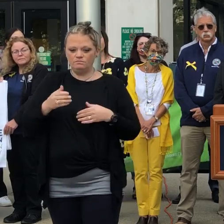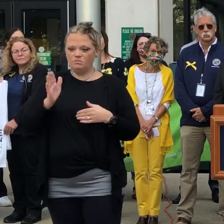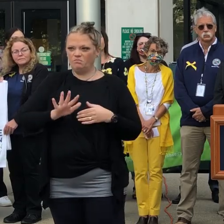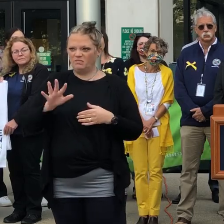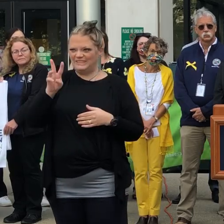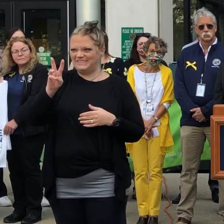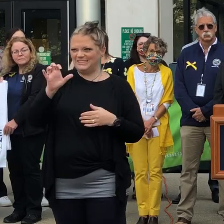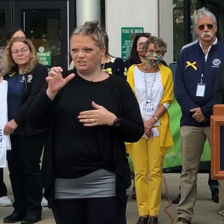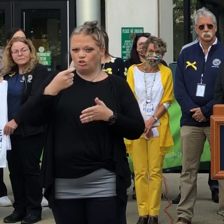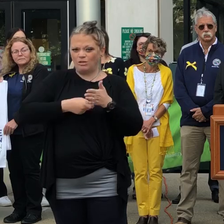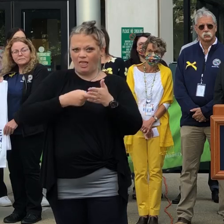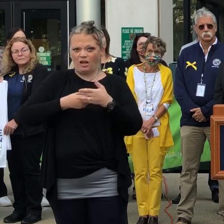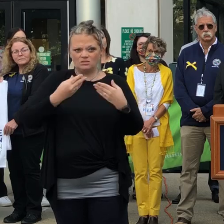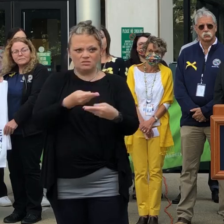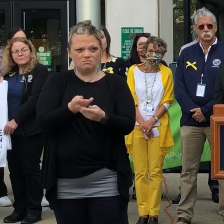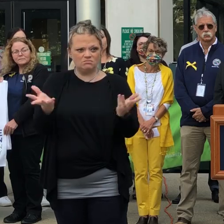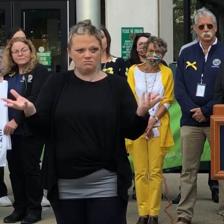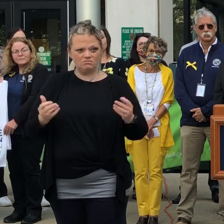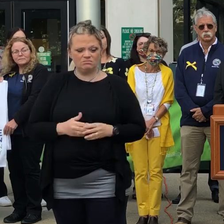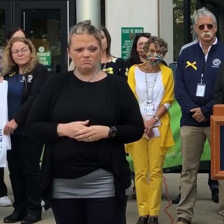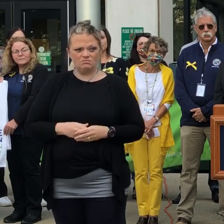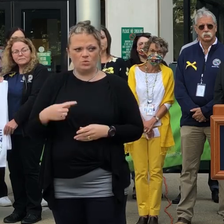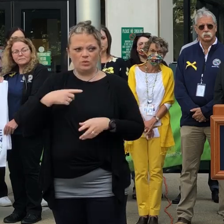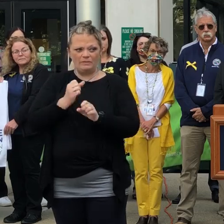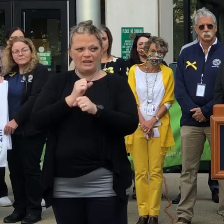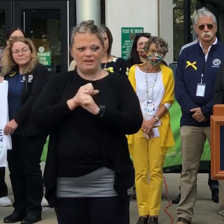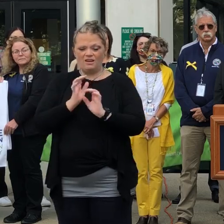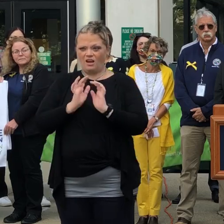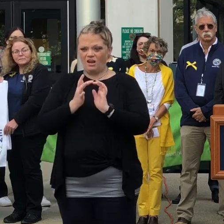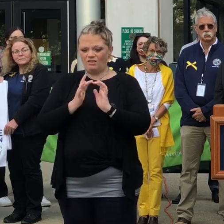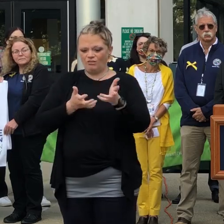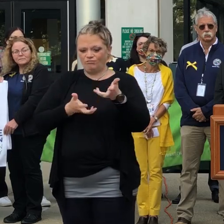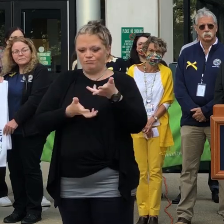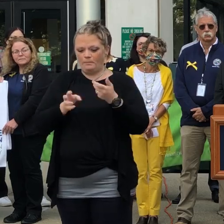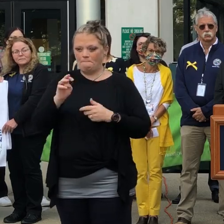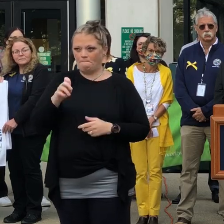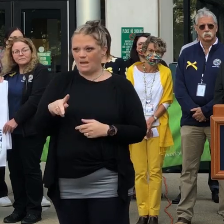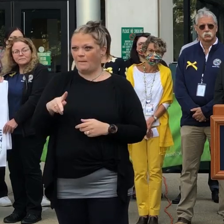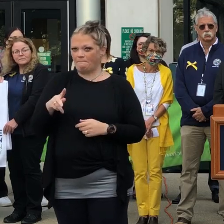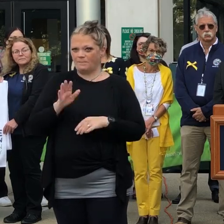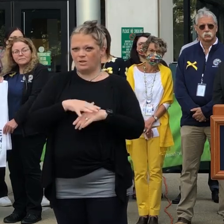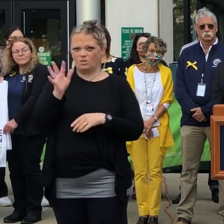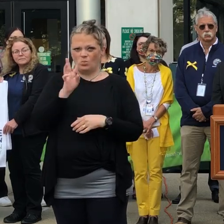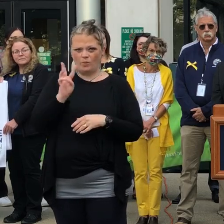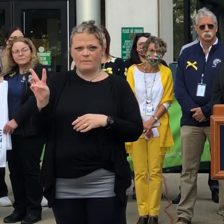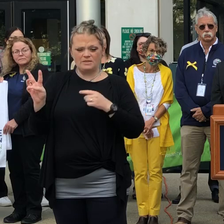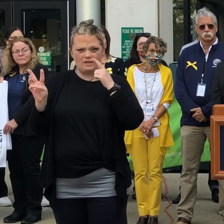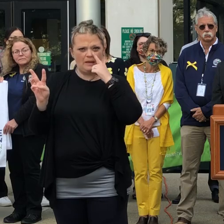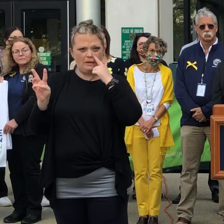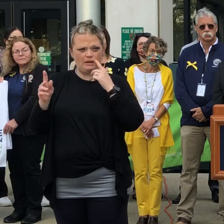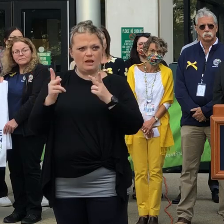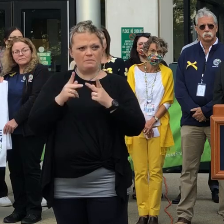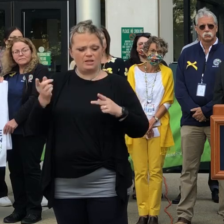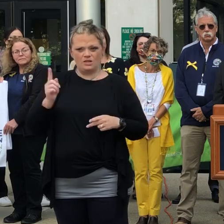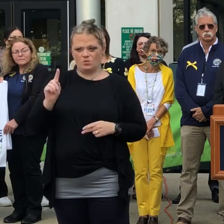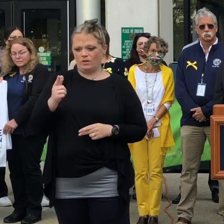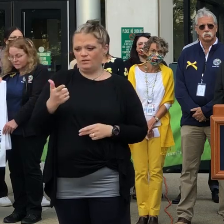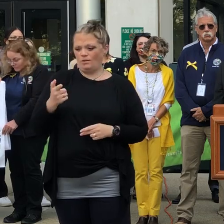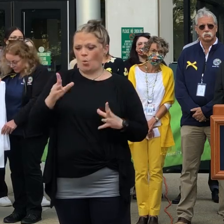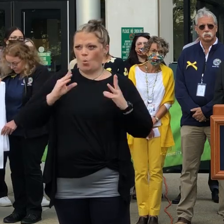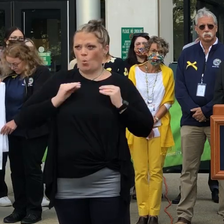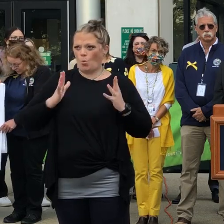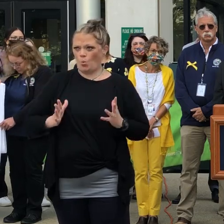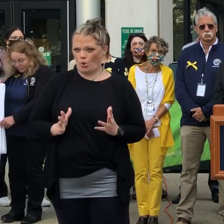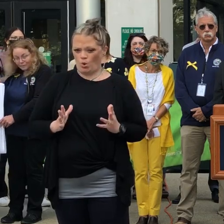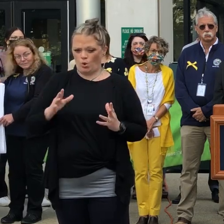distributed. We created an online interactive map that's on our website. This is a place where a firearm owner can go